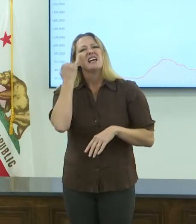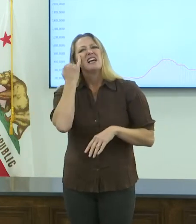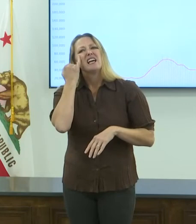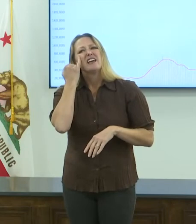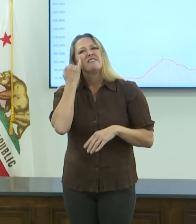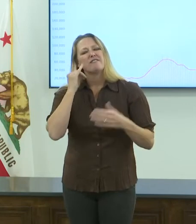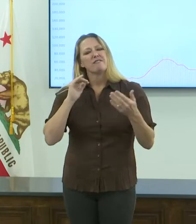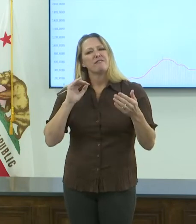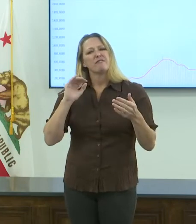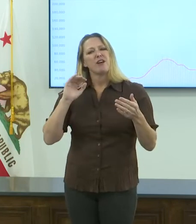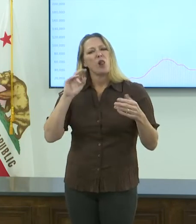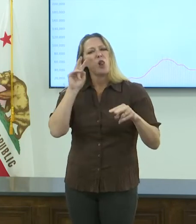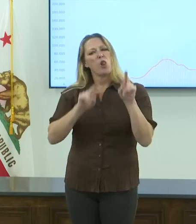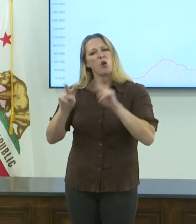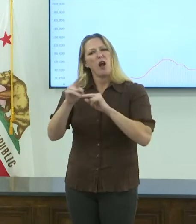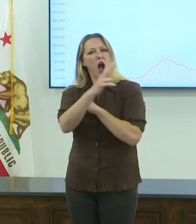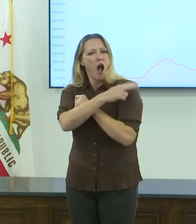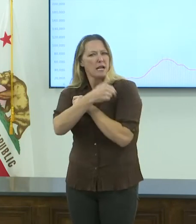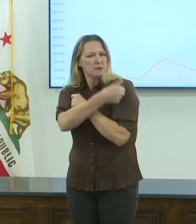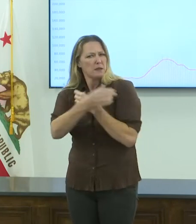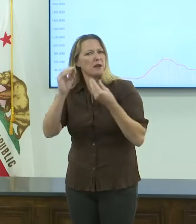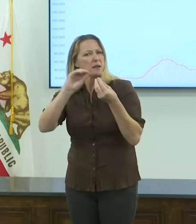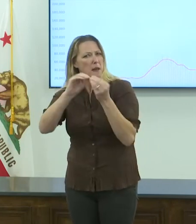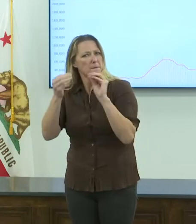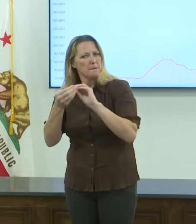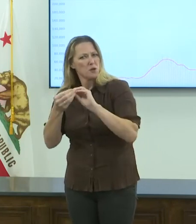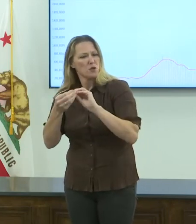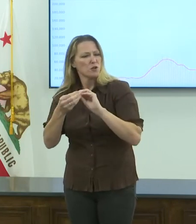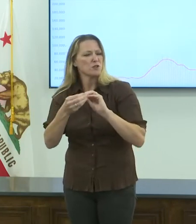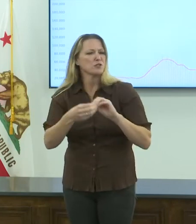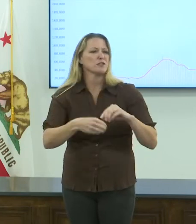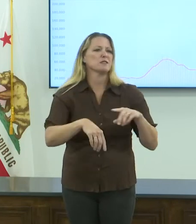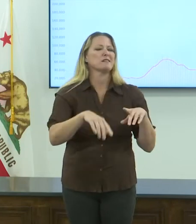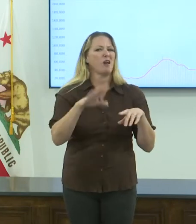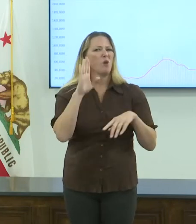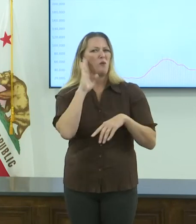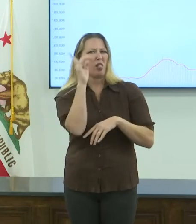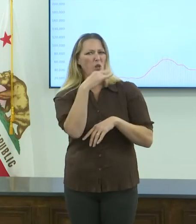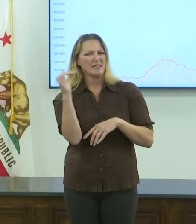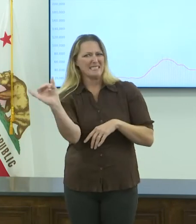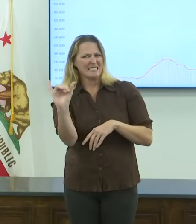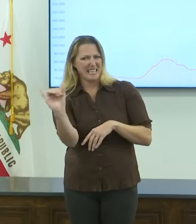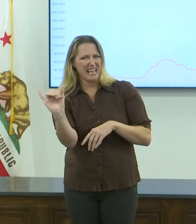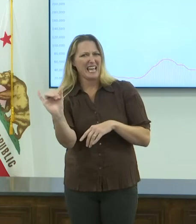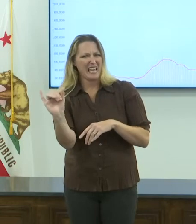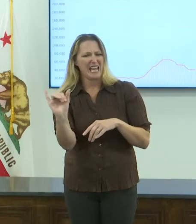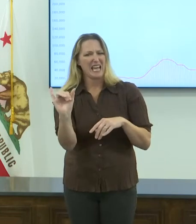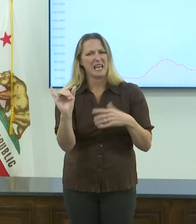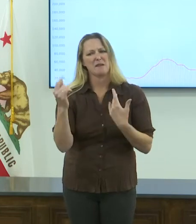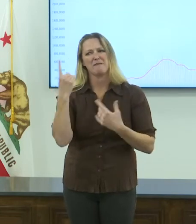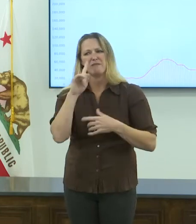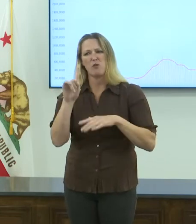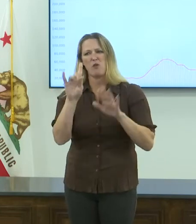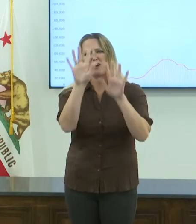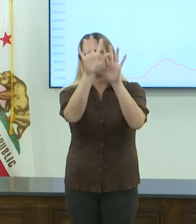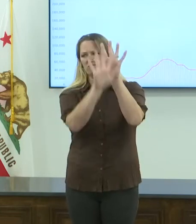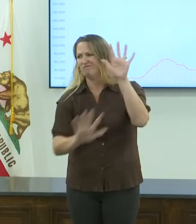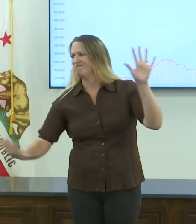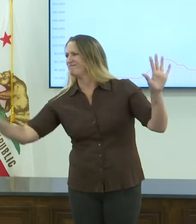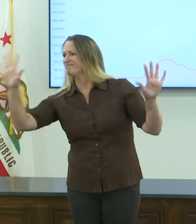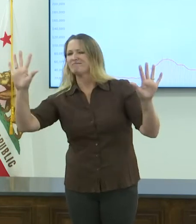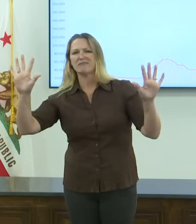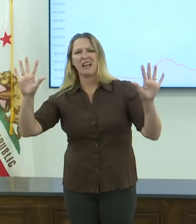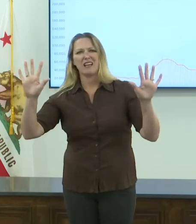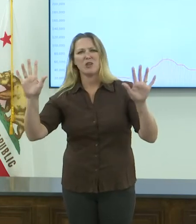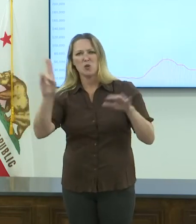respect to hospitalizations at the national and the state level, where we really, as a nation and as a